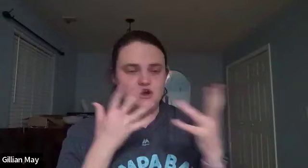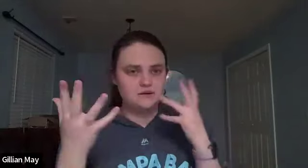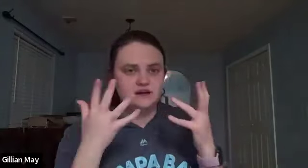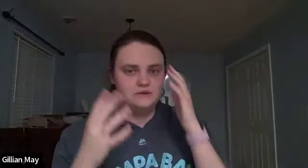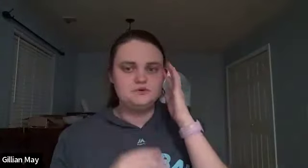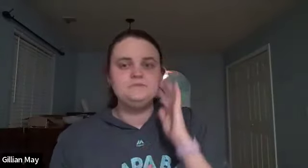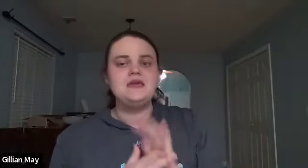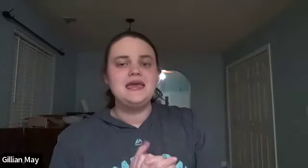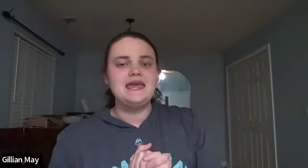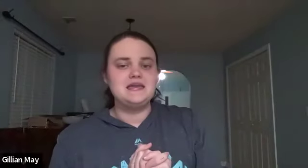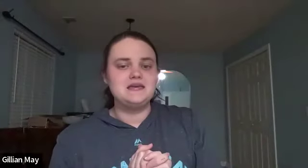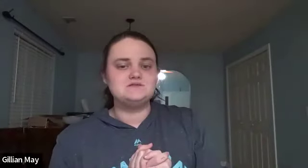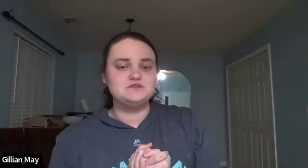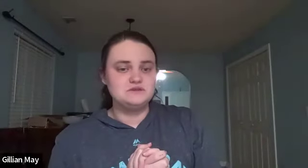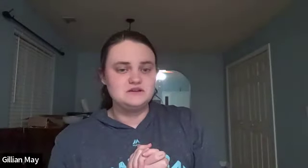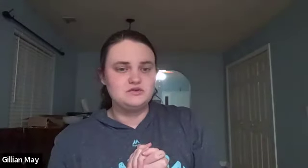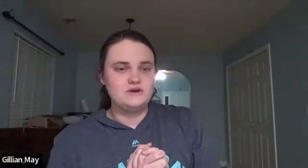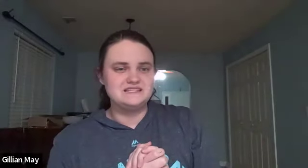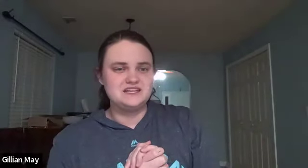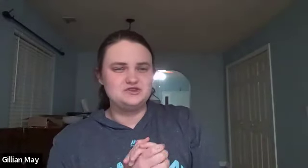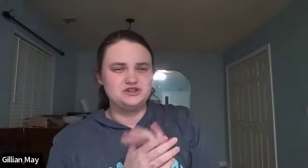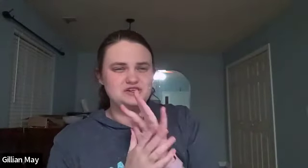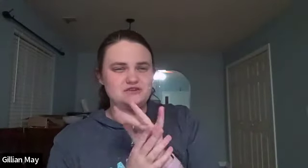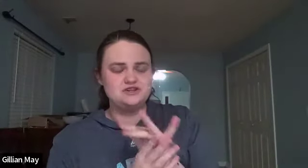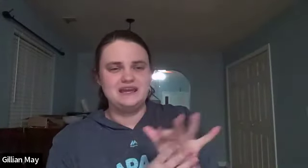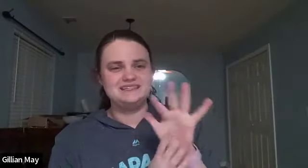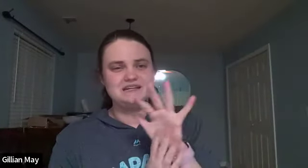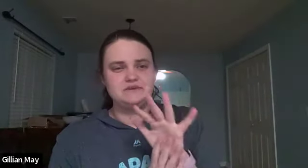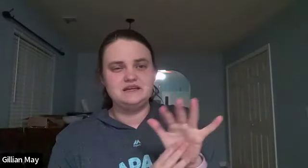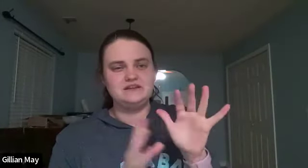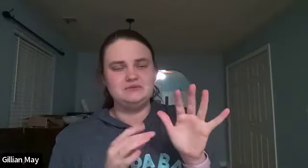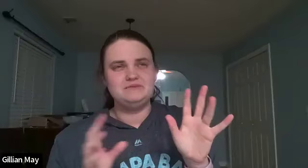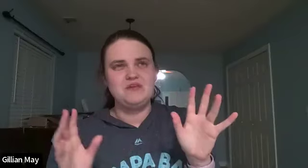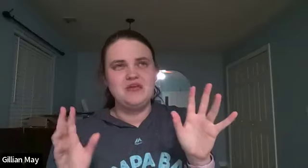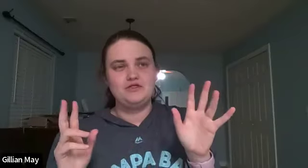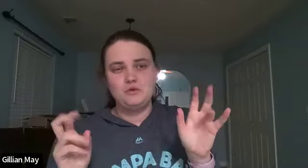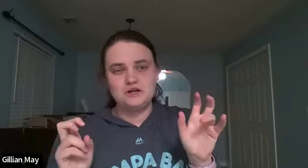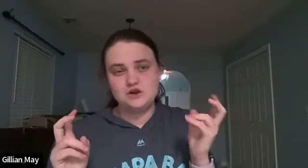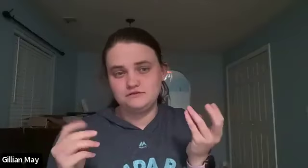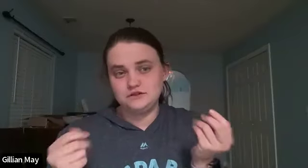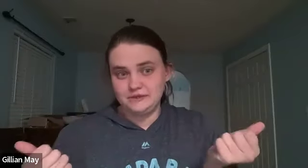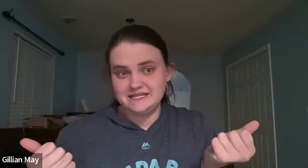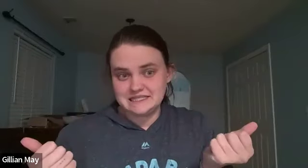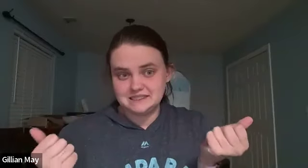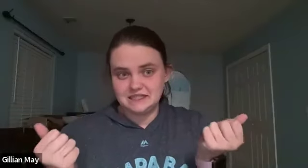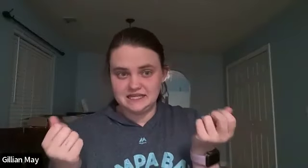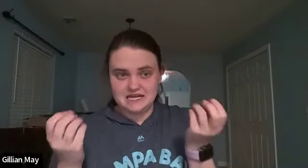talking to other people, is what's really cool is that you'll start to notice your hands get to be a little bit, the word is called fluid. Like it has a little